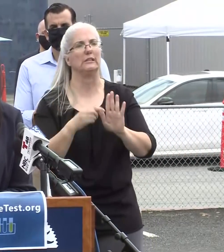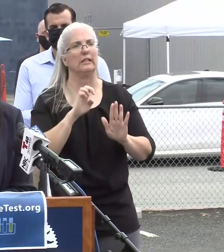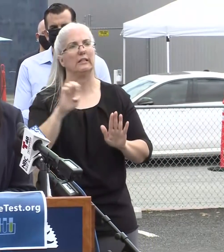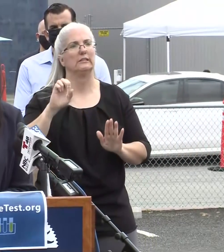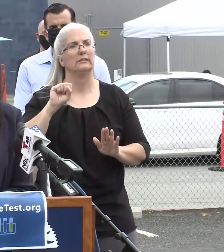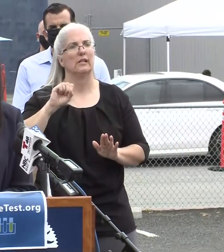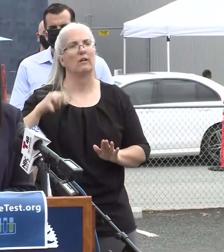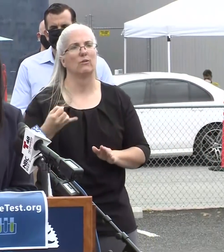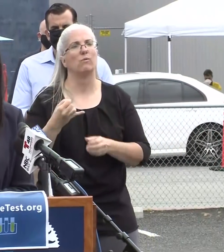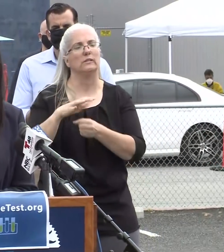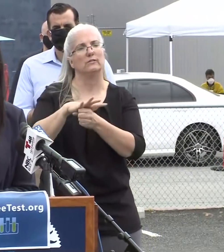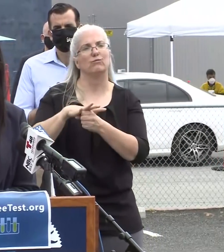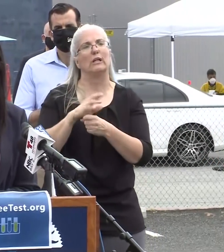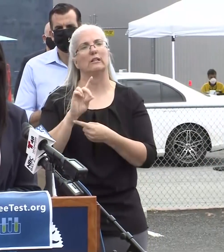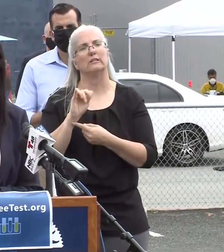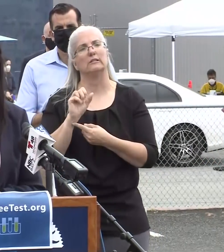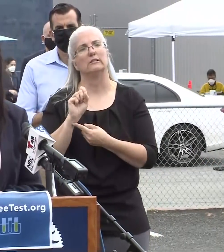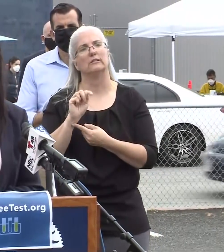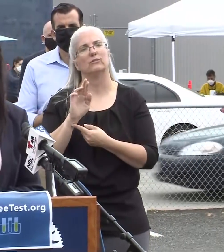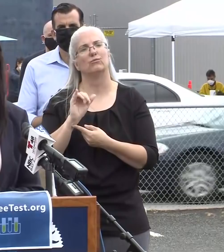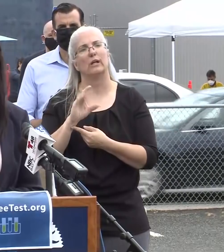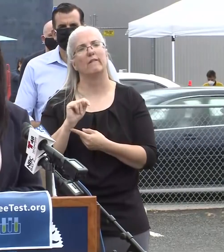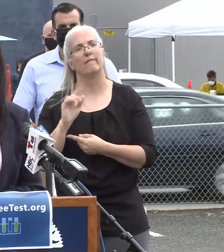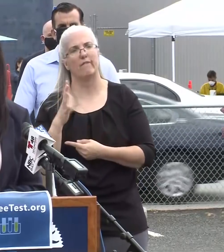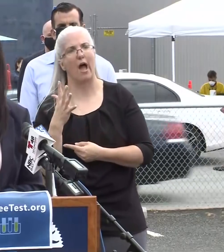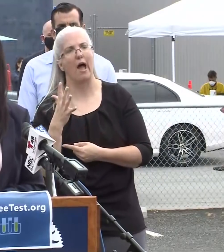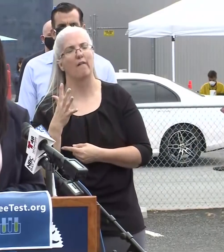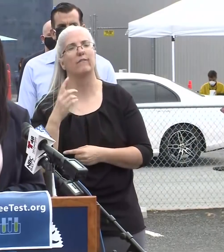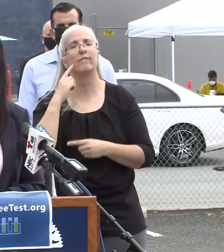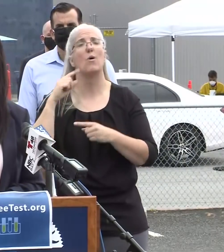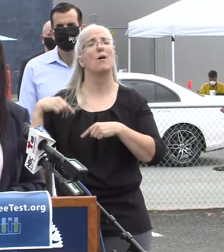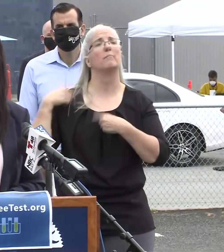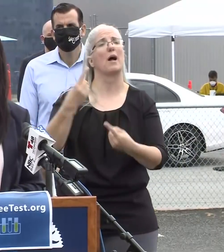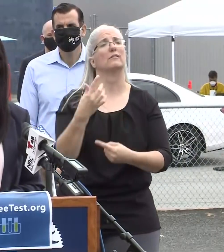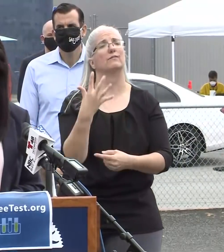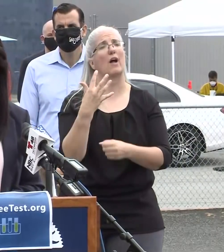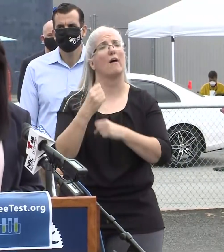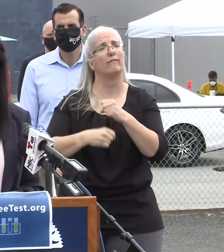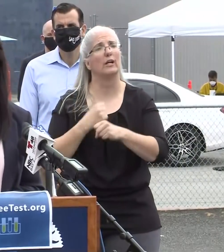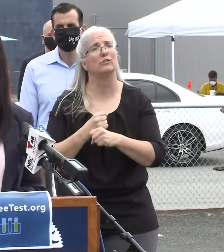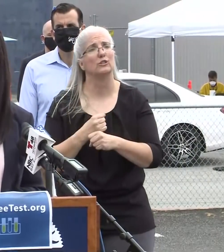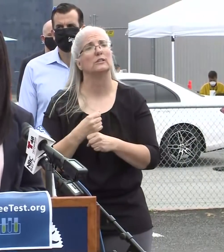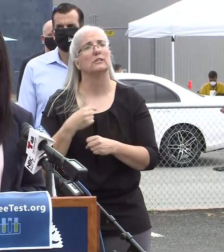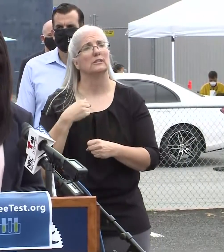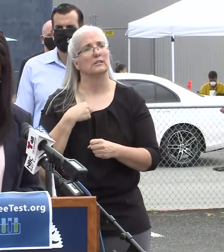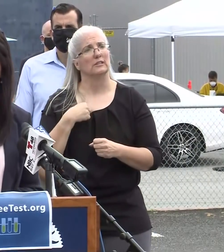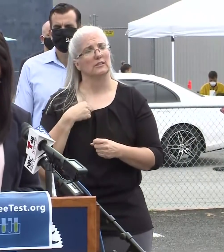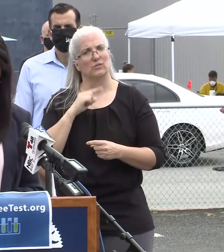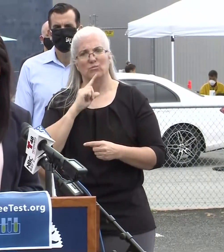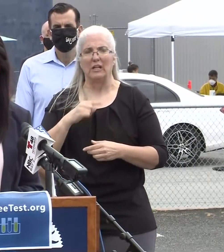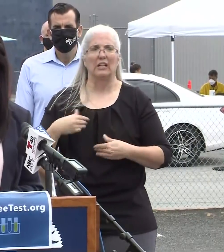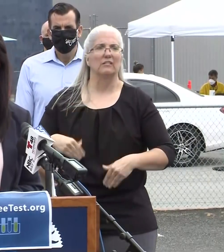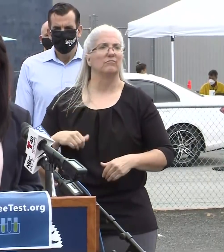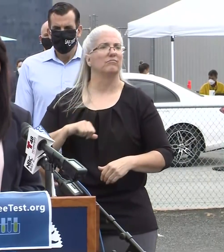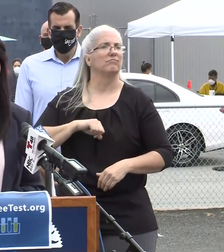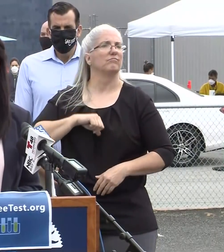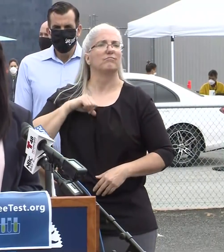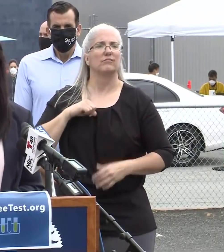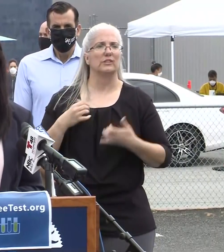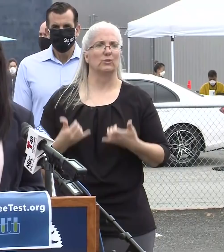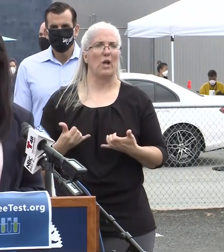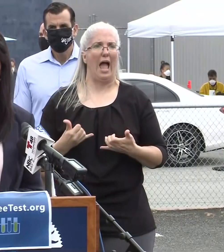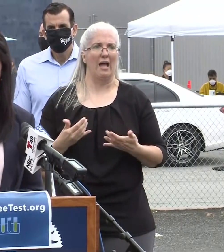5 for the past 5 years. But I'm especially proud to be here today at